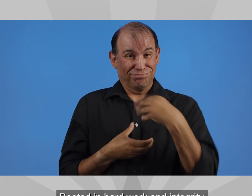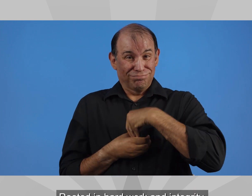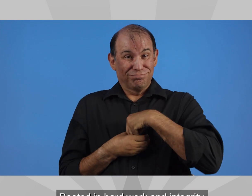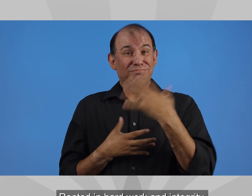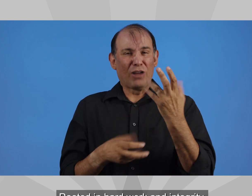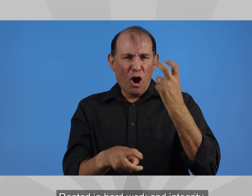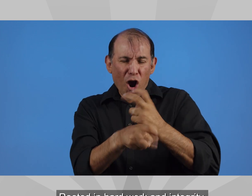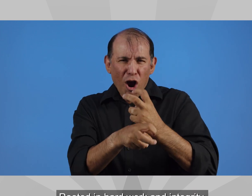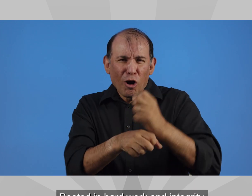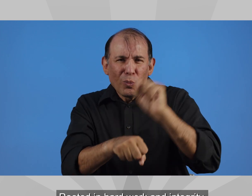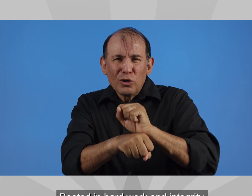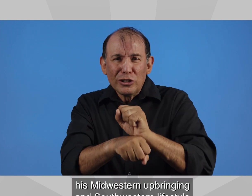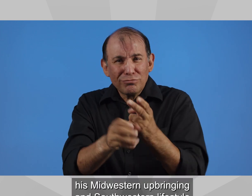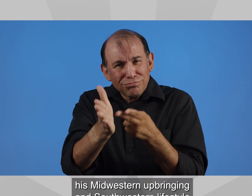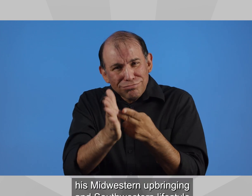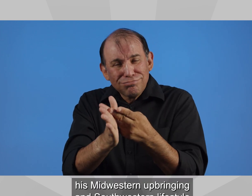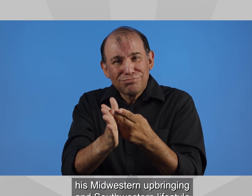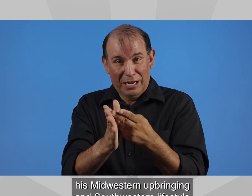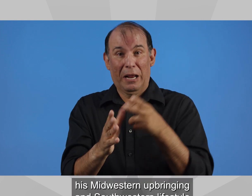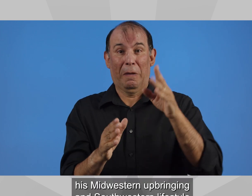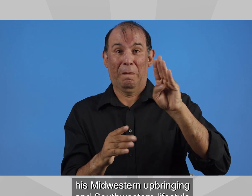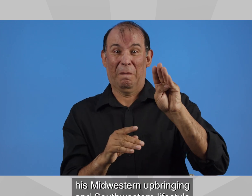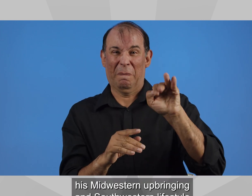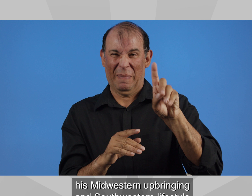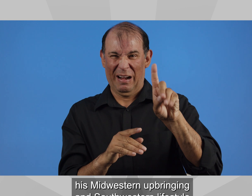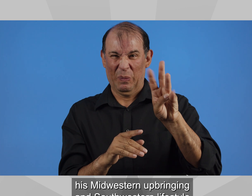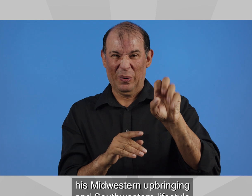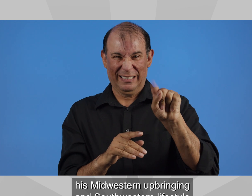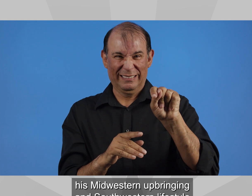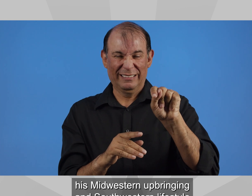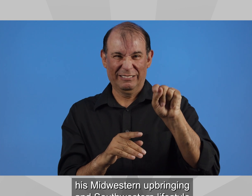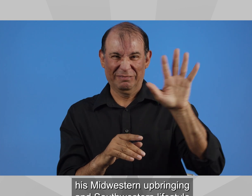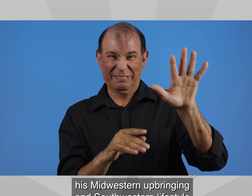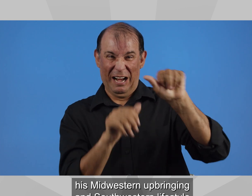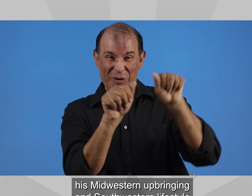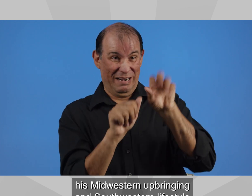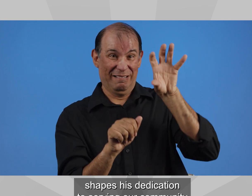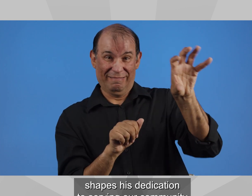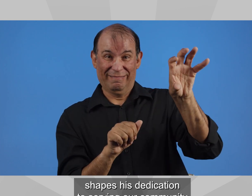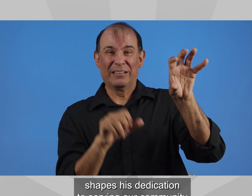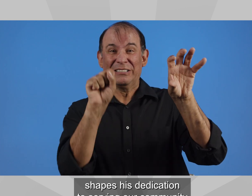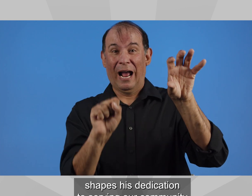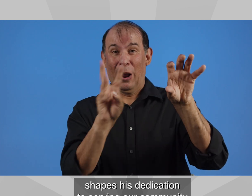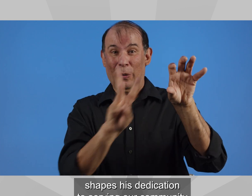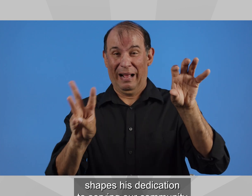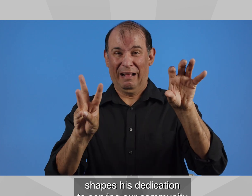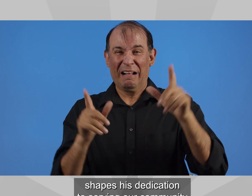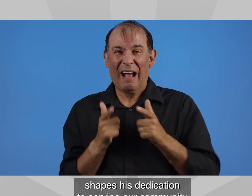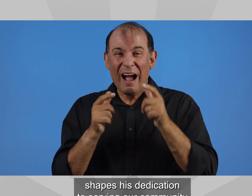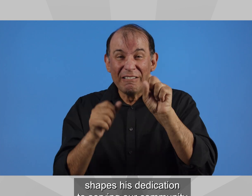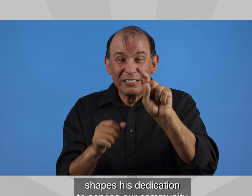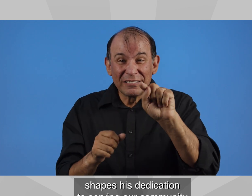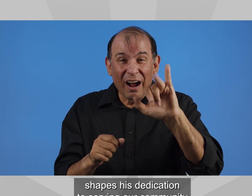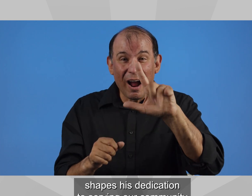in hard work and integrity, his Midwestern upbringing and Southwestern lifestyle shapes his dedication